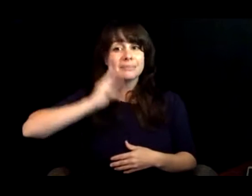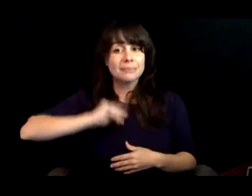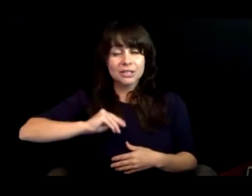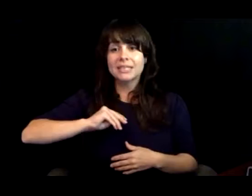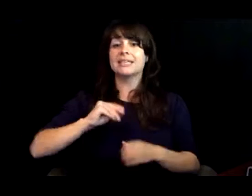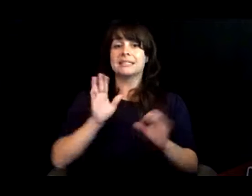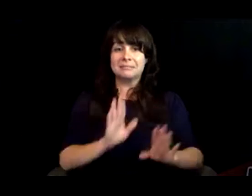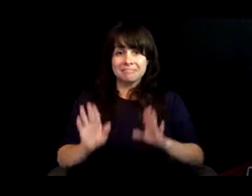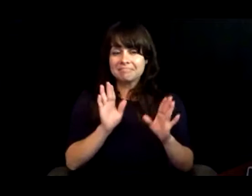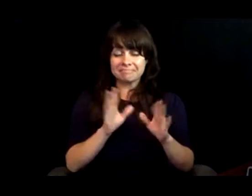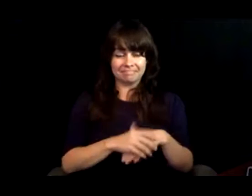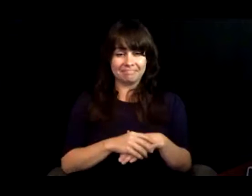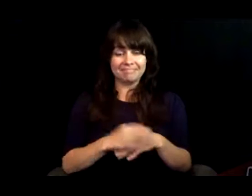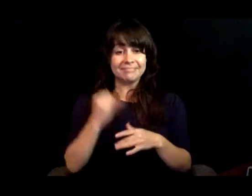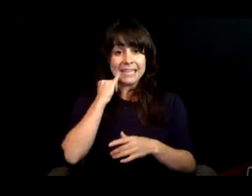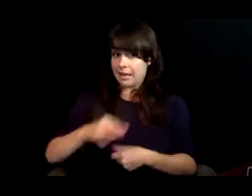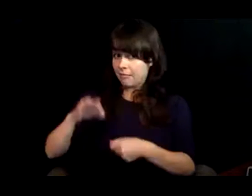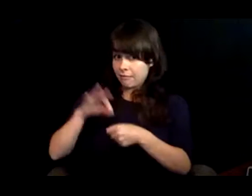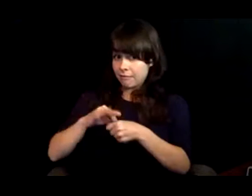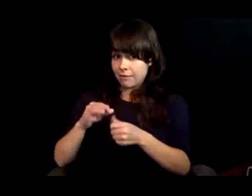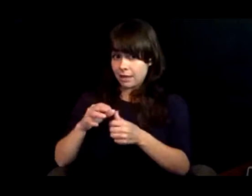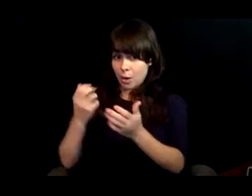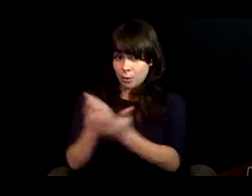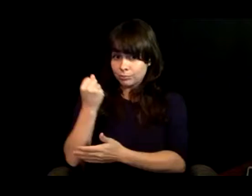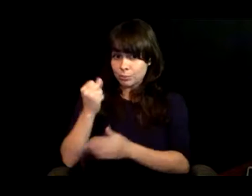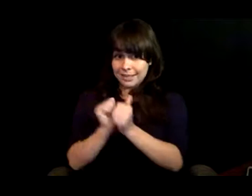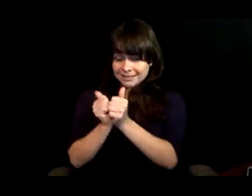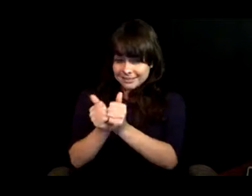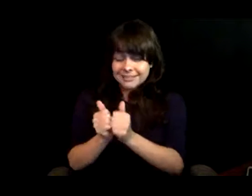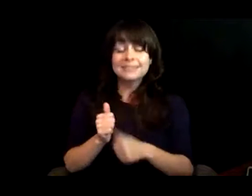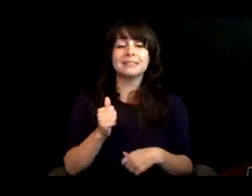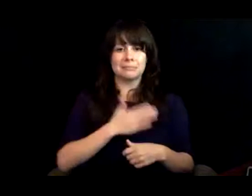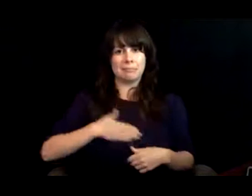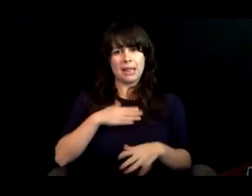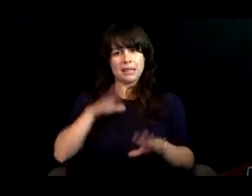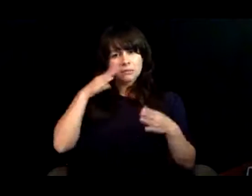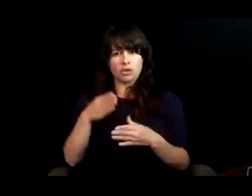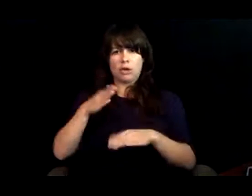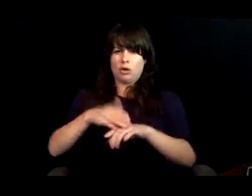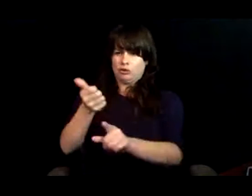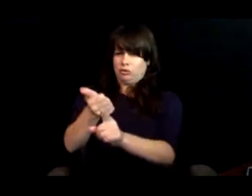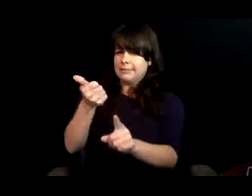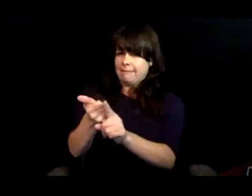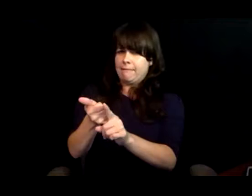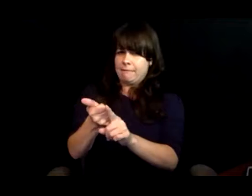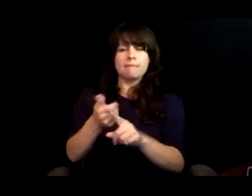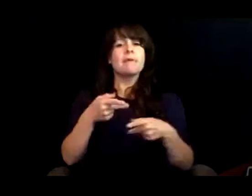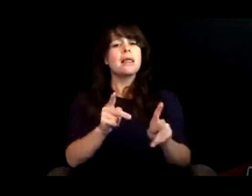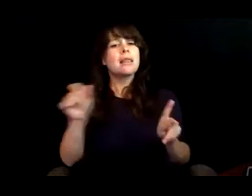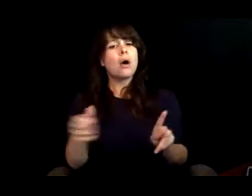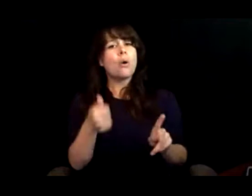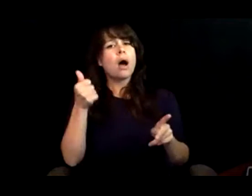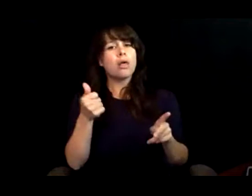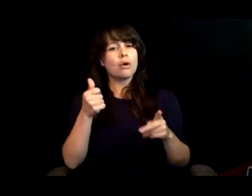plans. If elected, please concentrate only on you. Let the other candidates concentrate